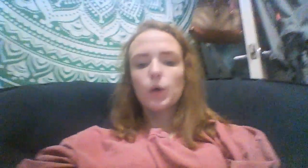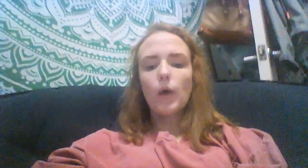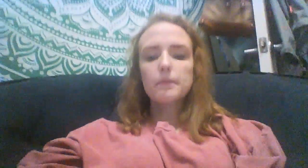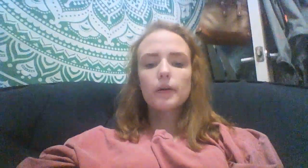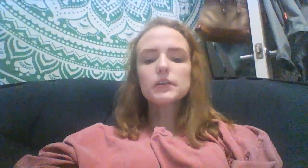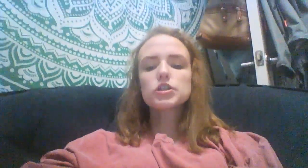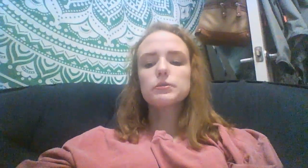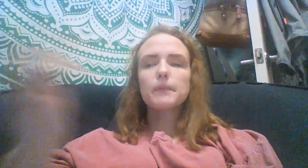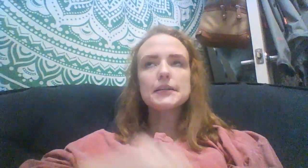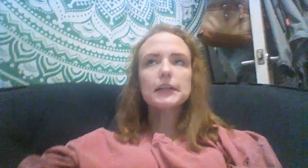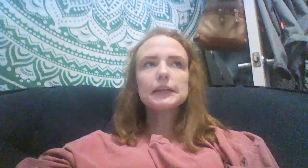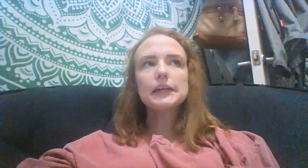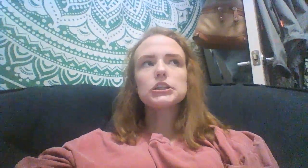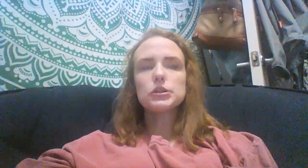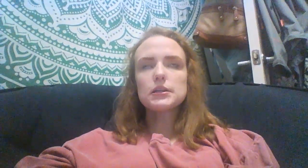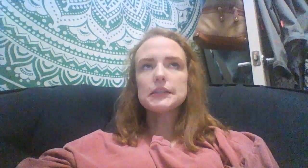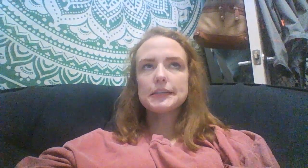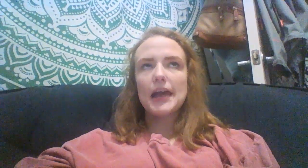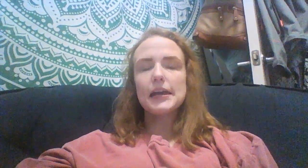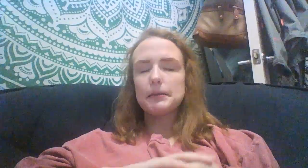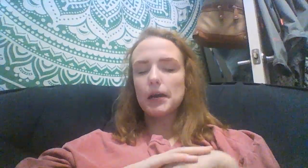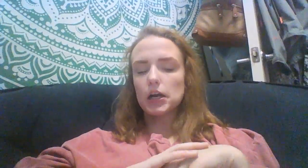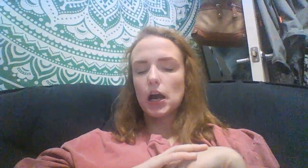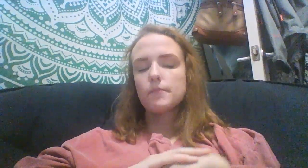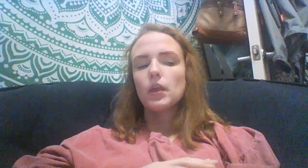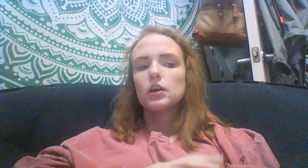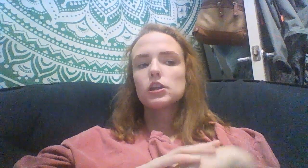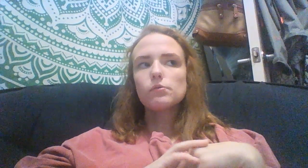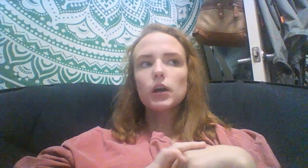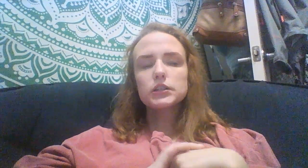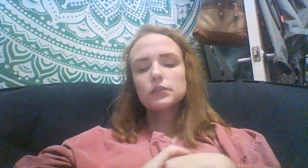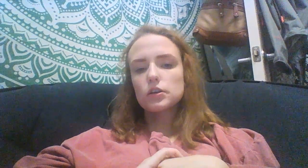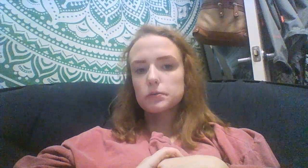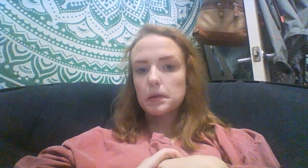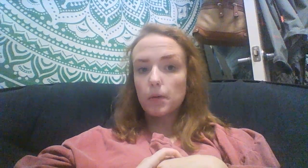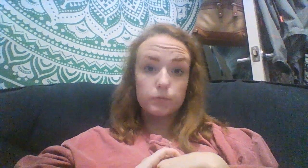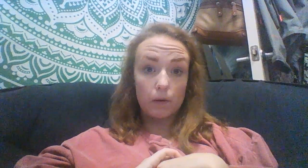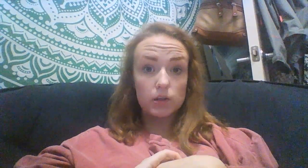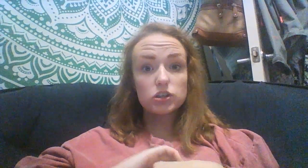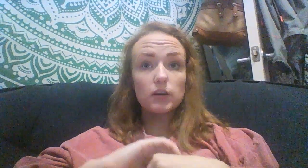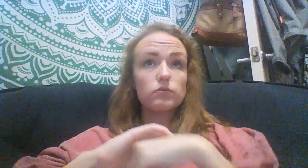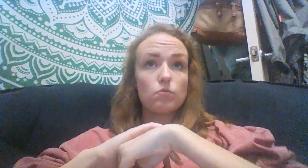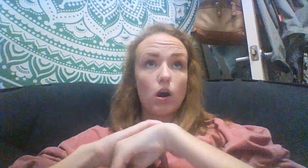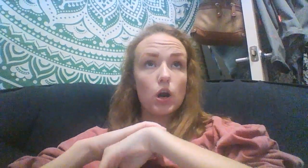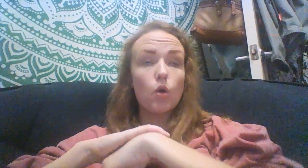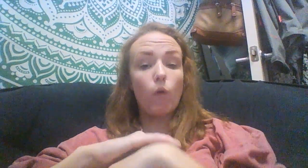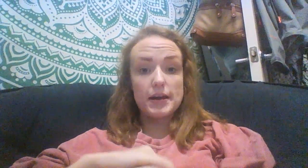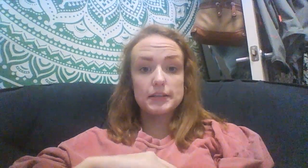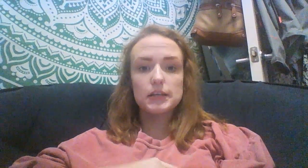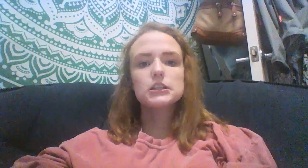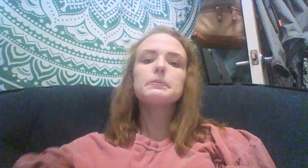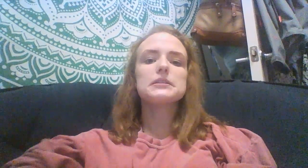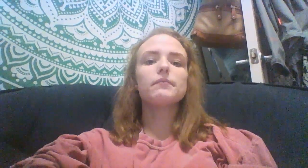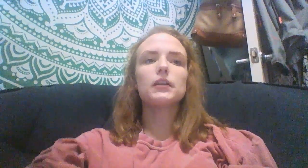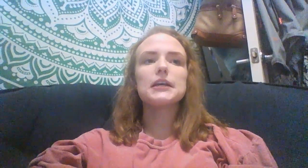White privilege, basically to this day in America, you are still known to be the most privileged if you are white, specifically